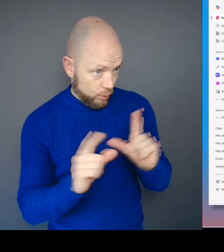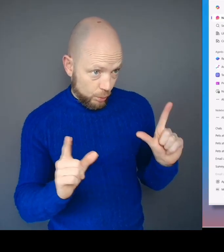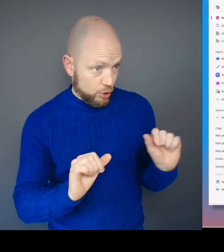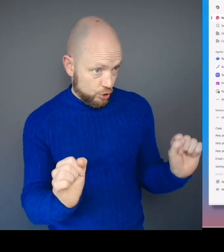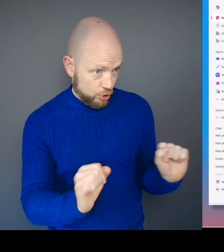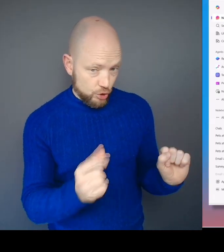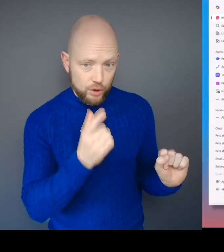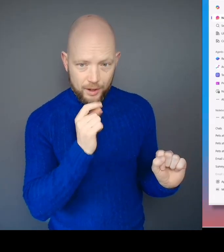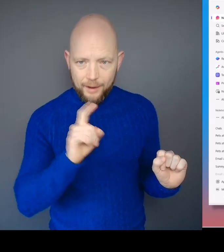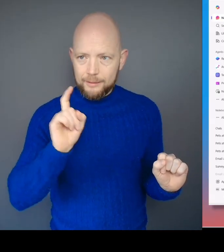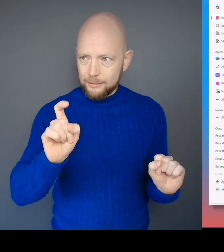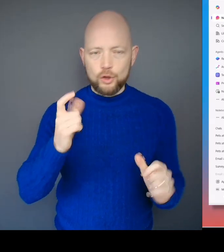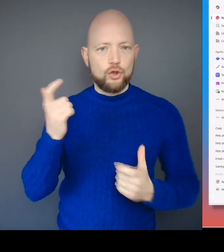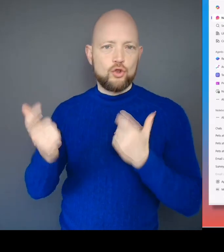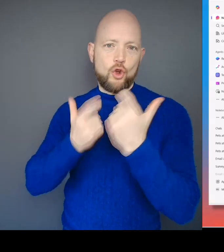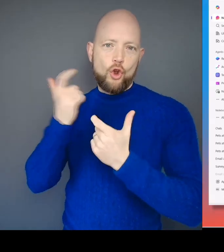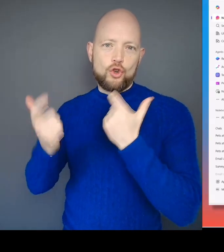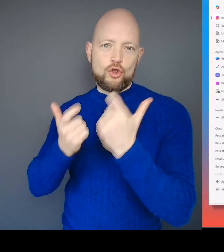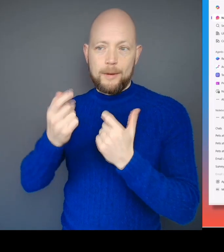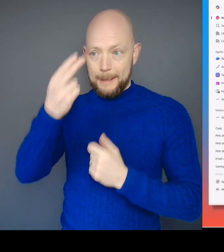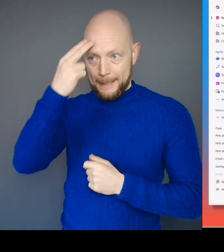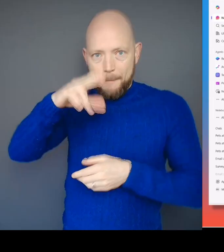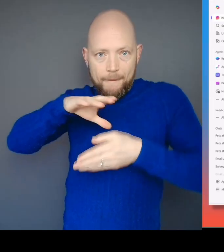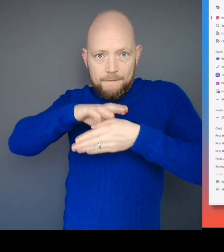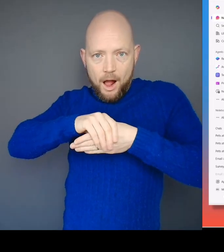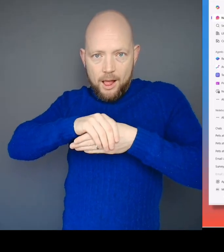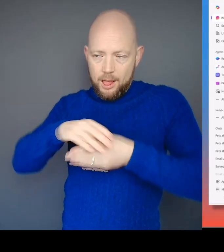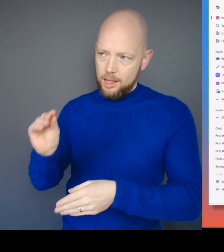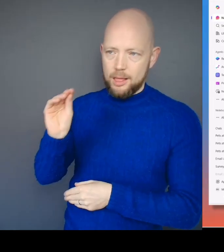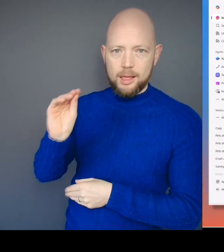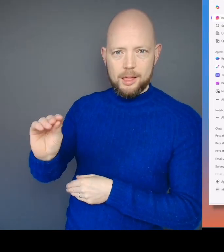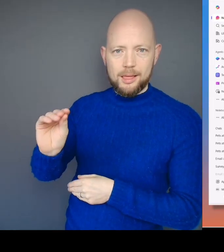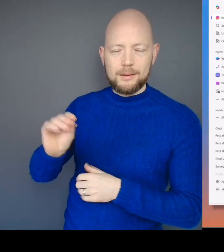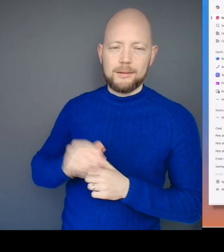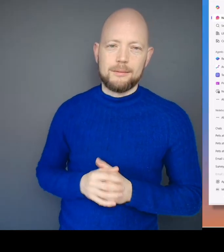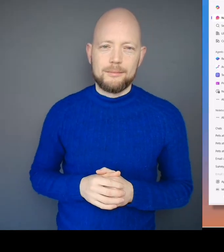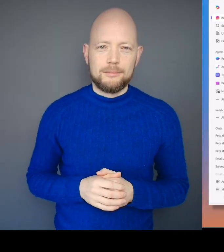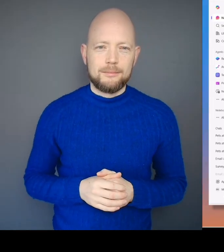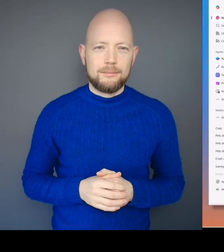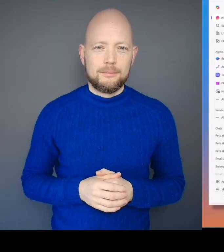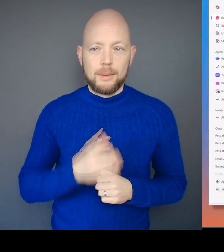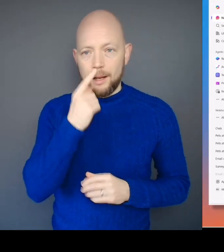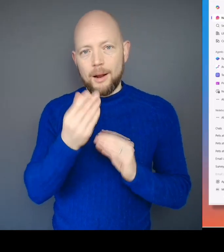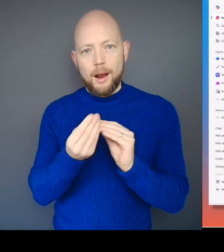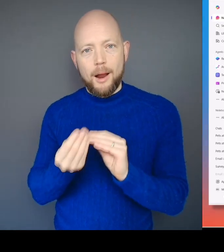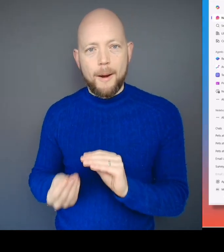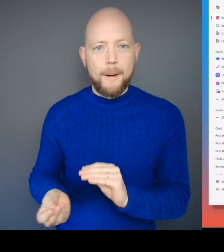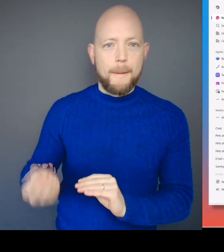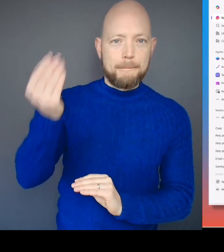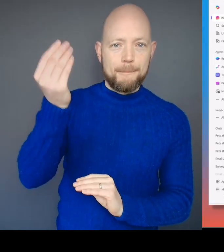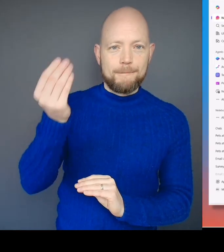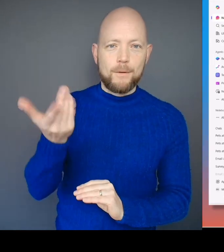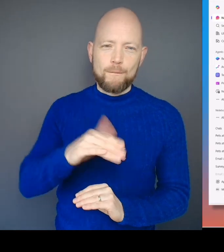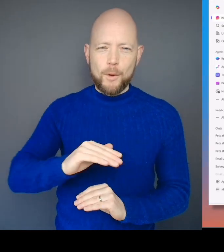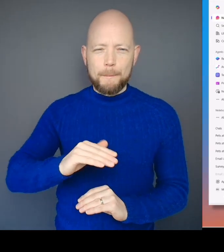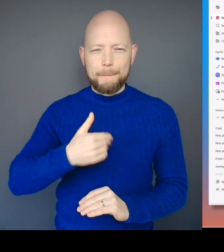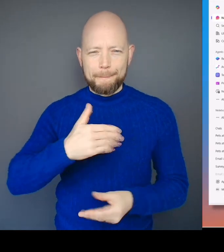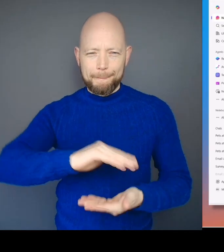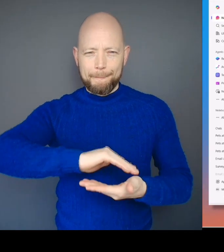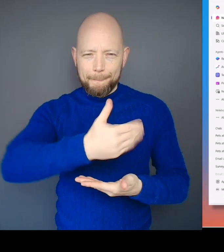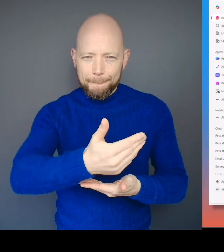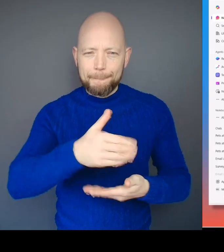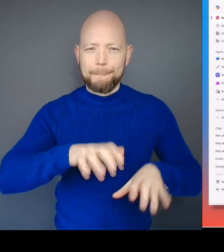if it's not in your recent files list, is to come in here. So these are the same two options we just saw in that plus menu before. I can